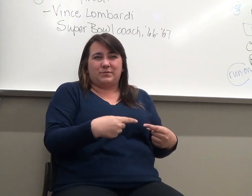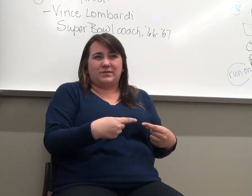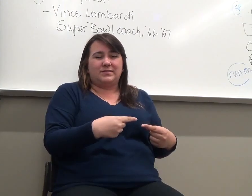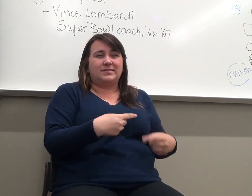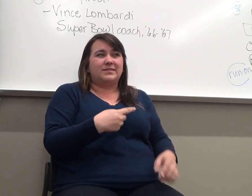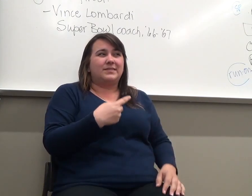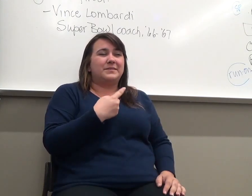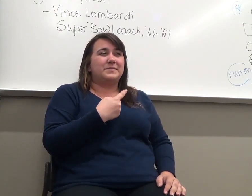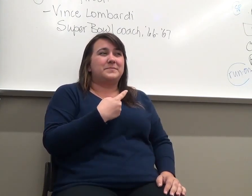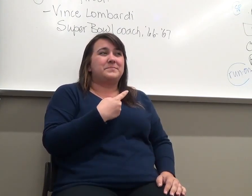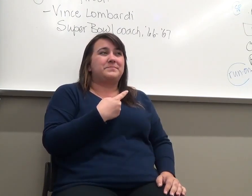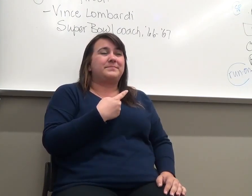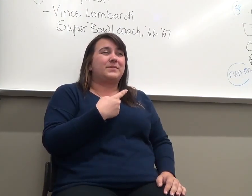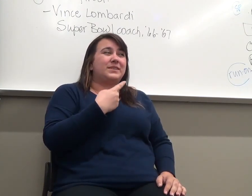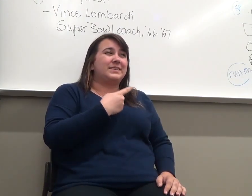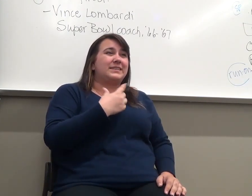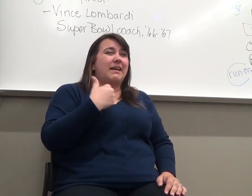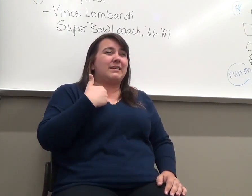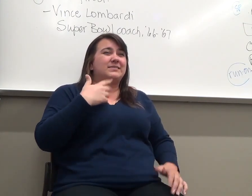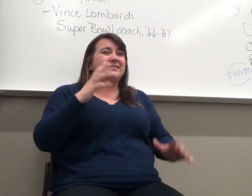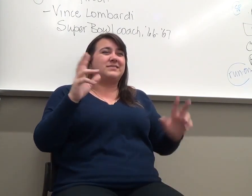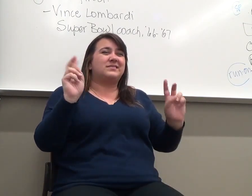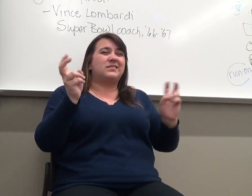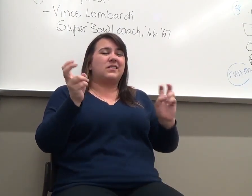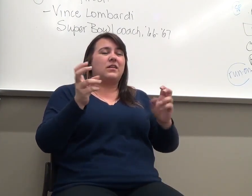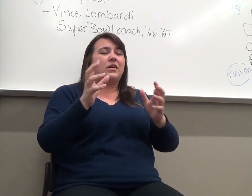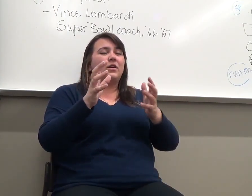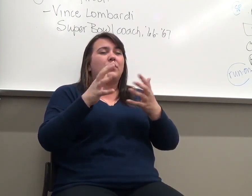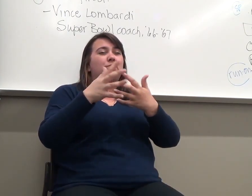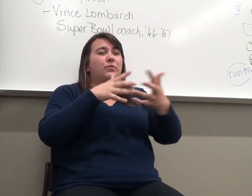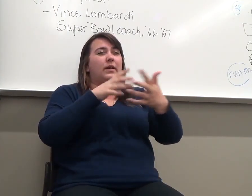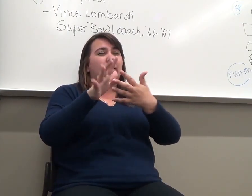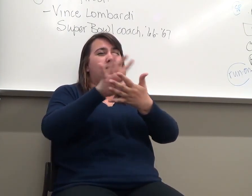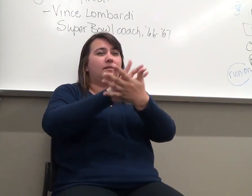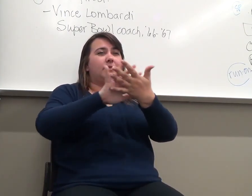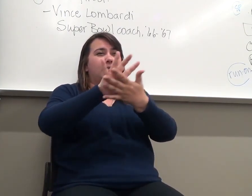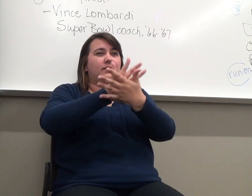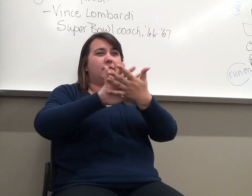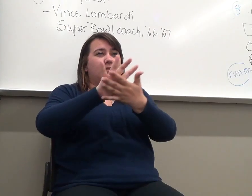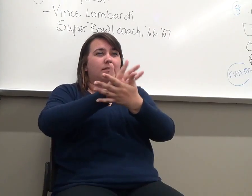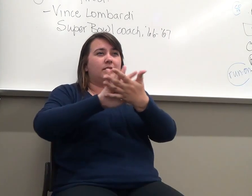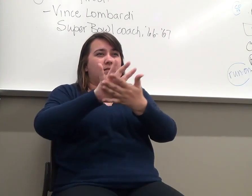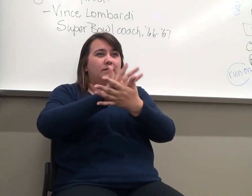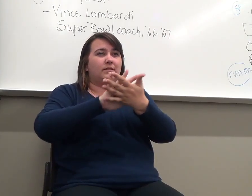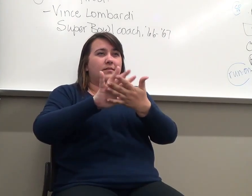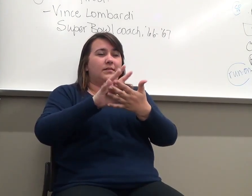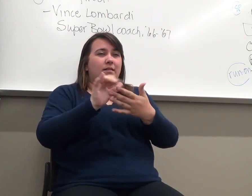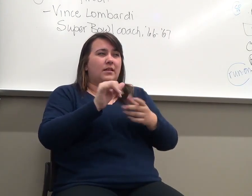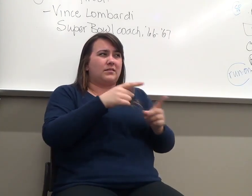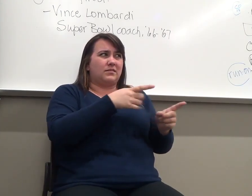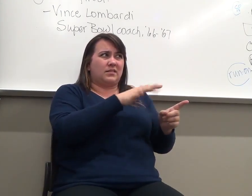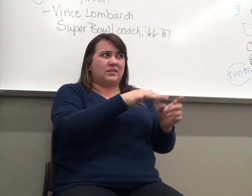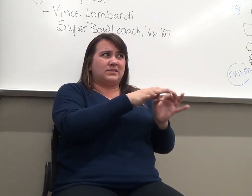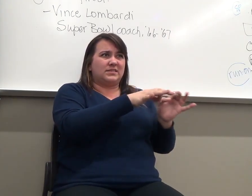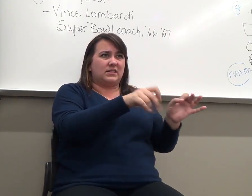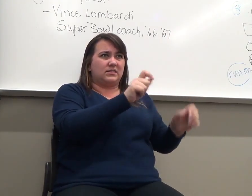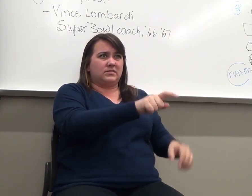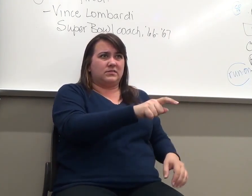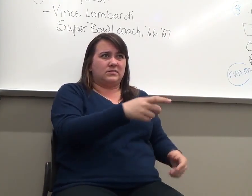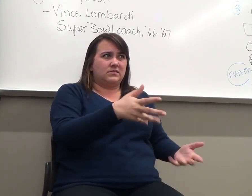With something like this, there's a gray area between, isn't that just a statement? Isn't